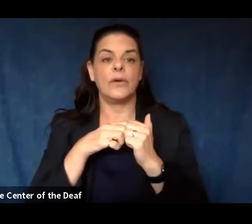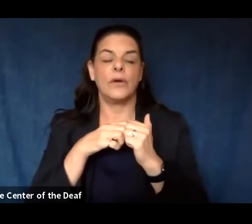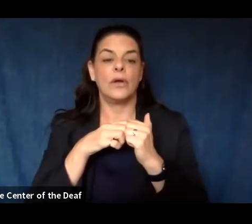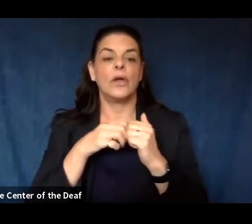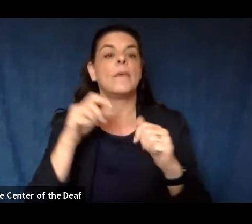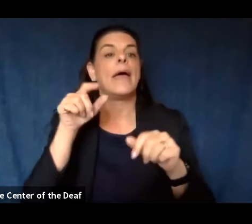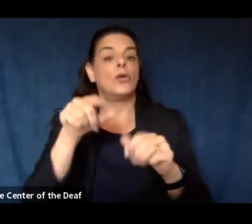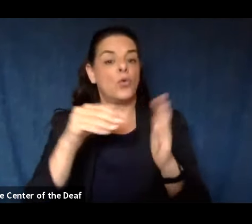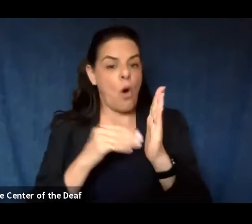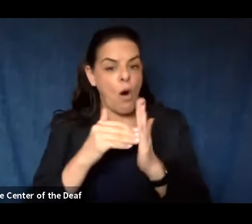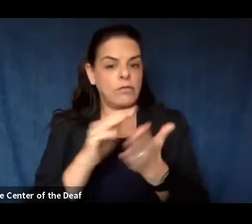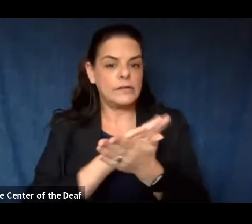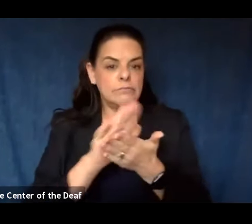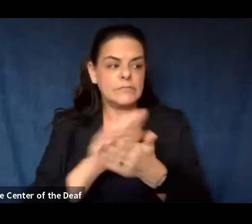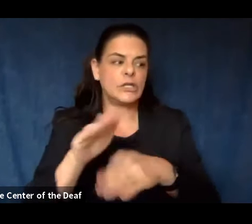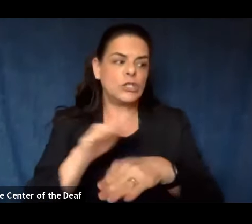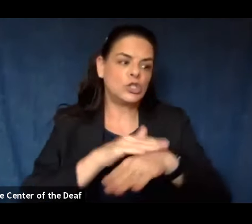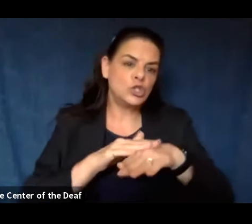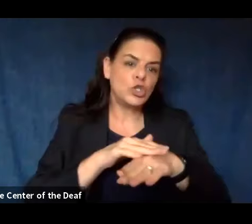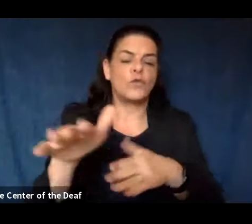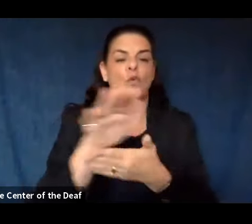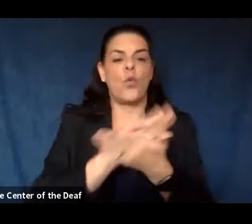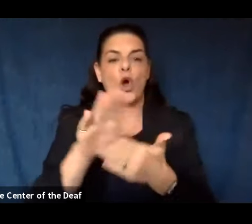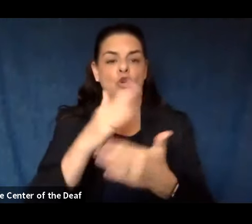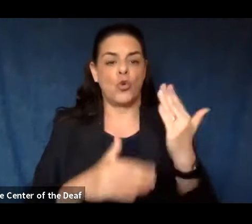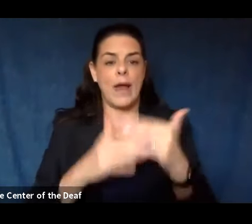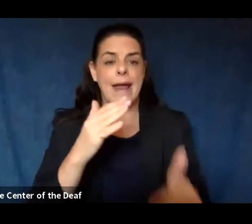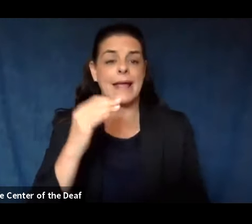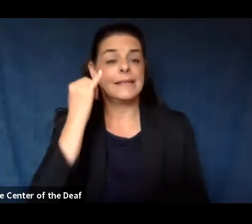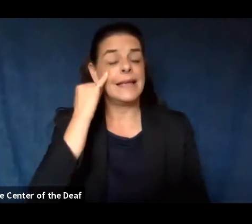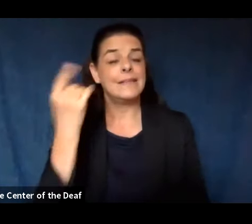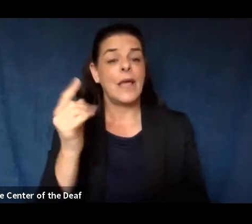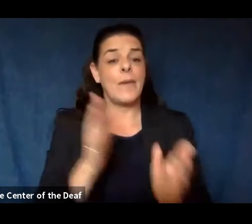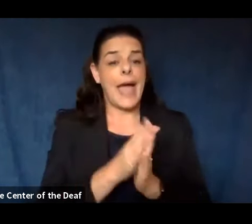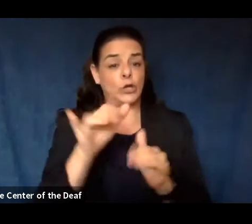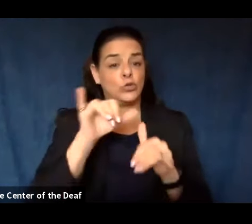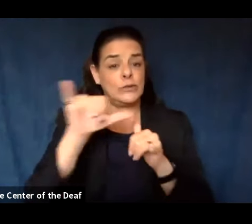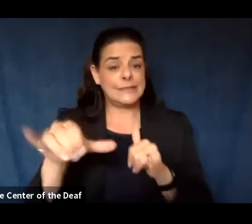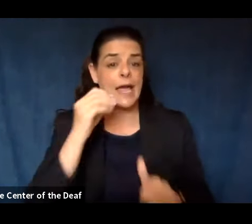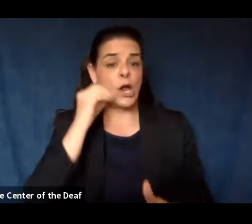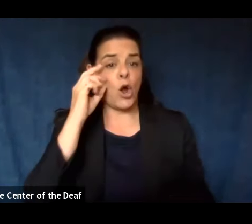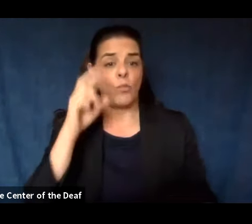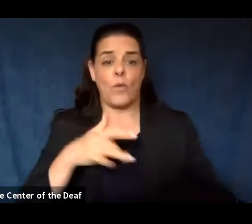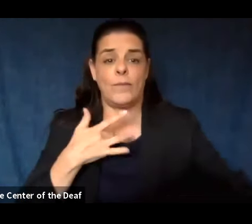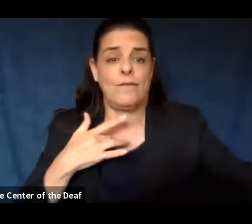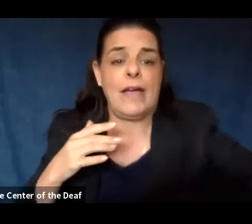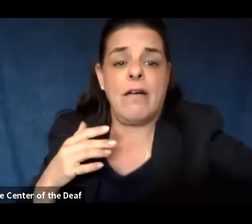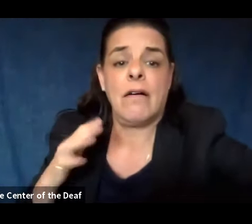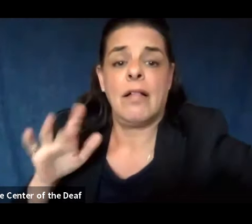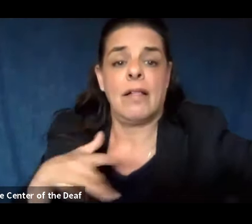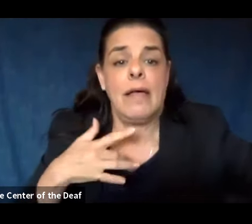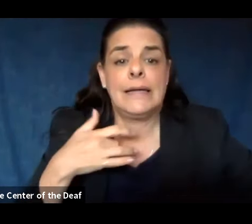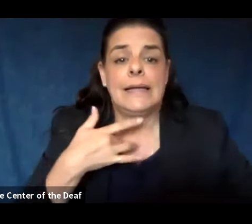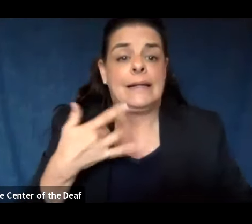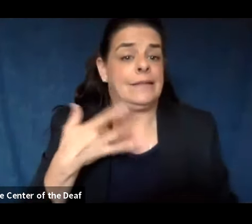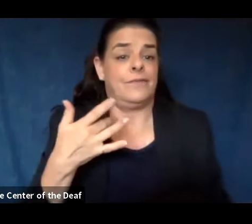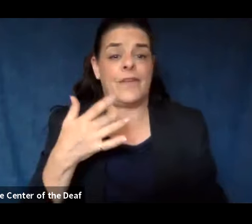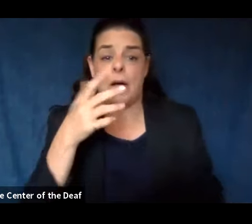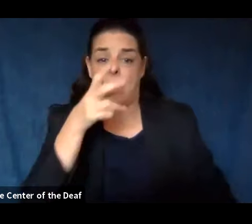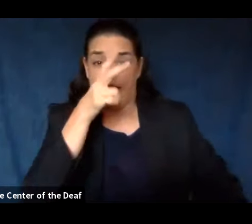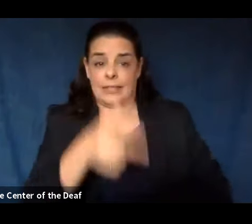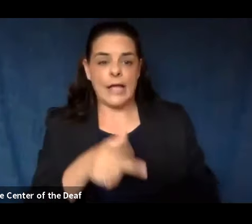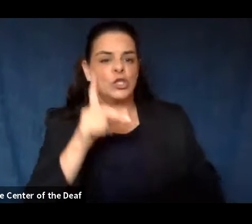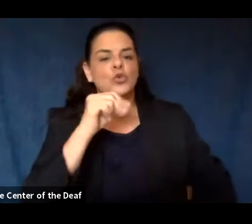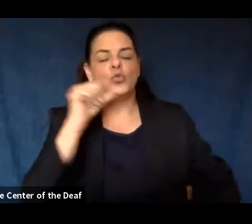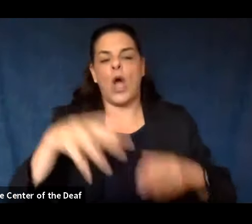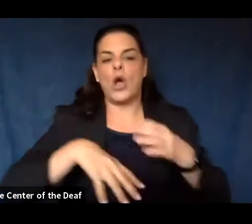disinfecting surfaces, that you're washing your hands. And if you've been asked to stay home or you're not feeling well, that you do not go out and